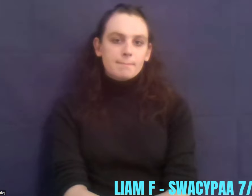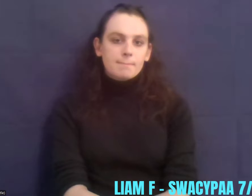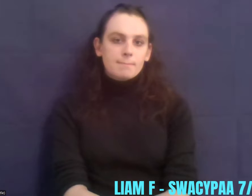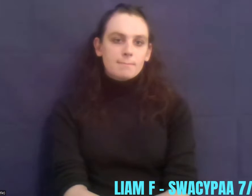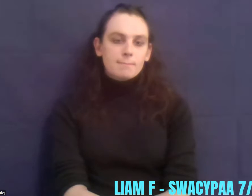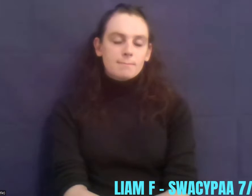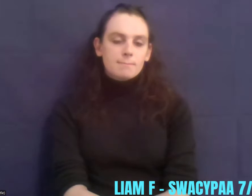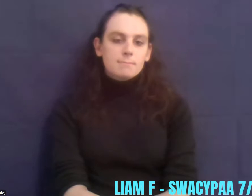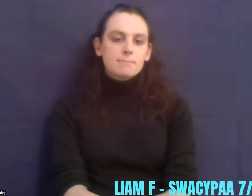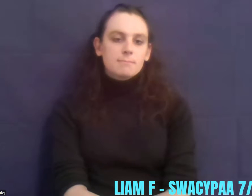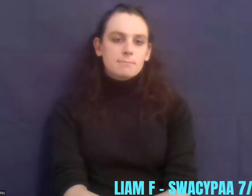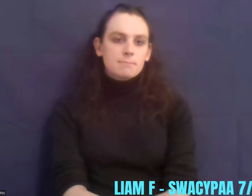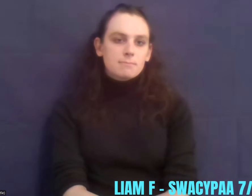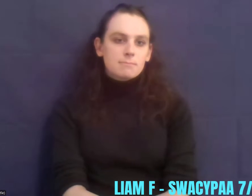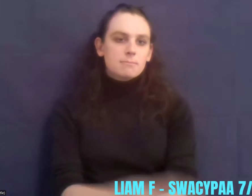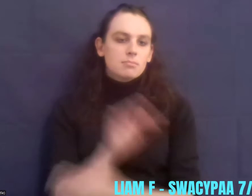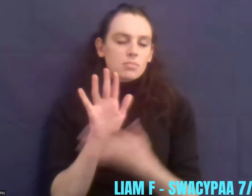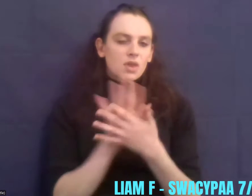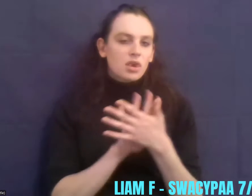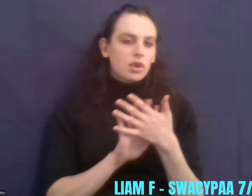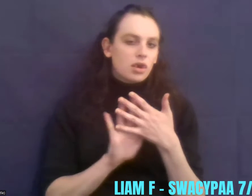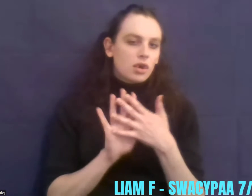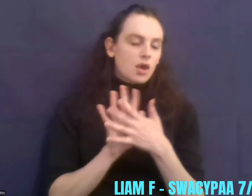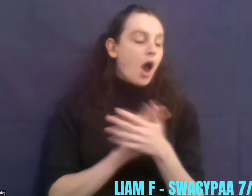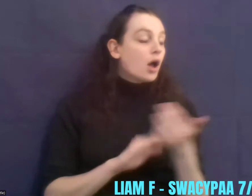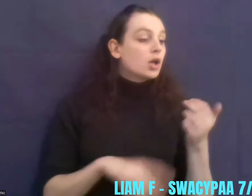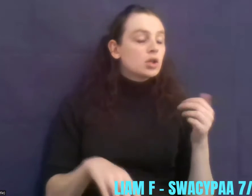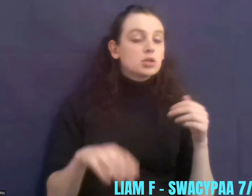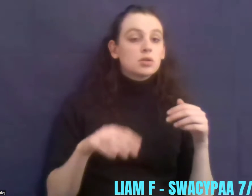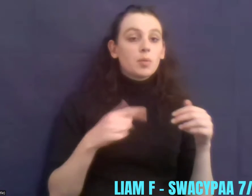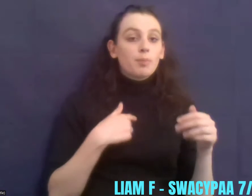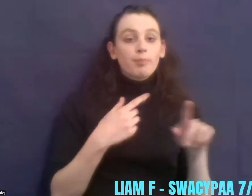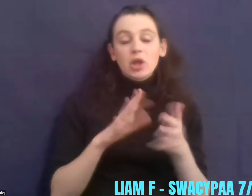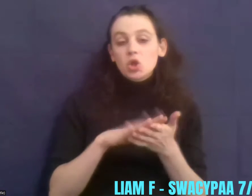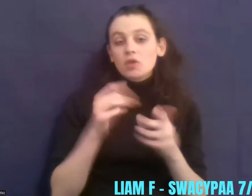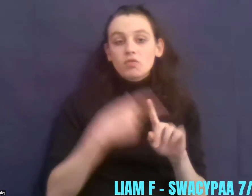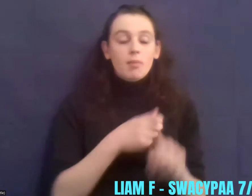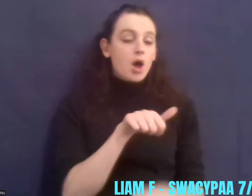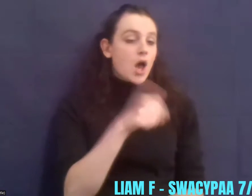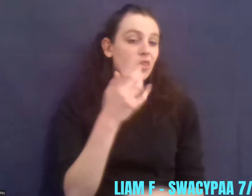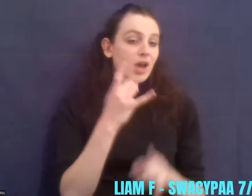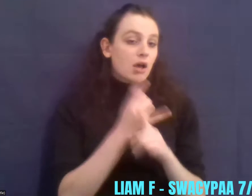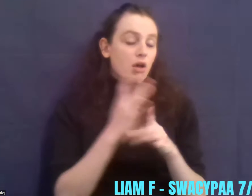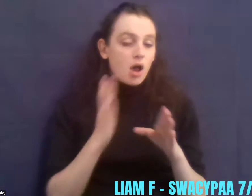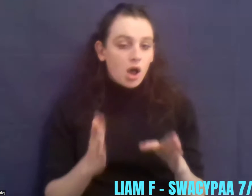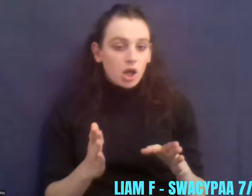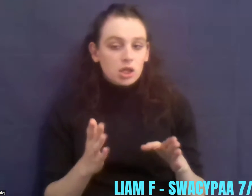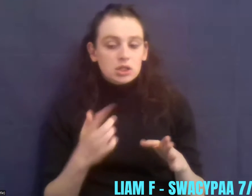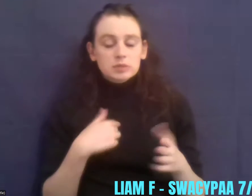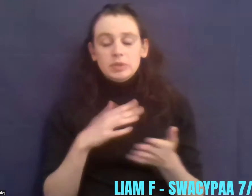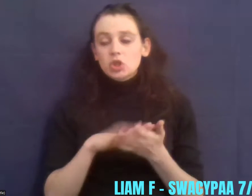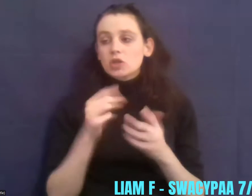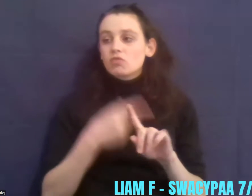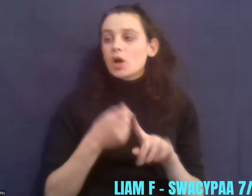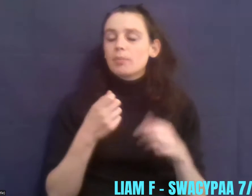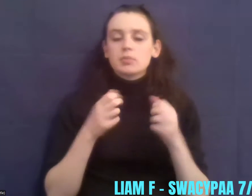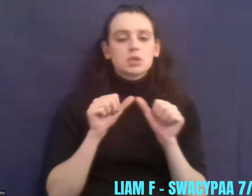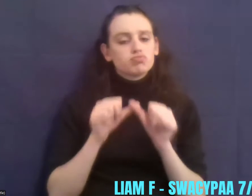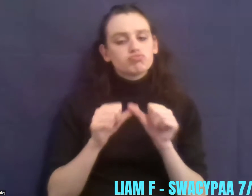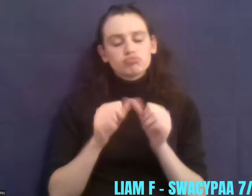through going through the other alcoholics that, and through continuous honesty, openness,